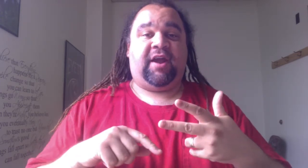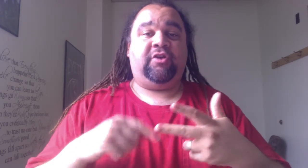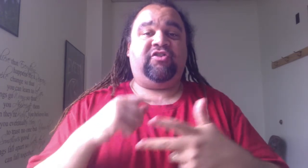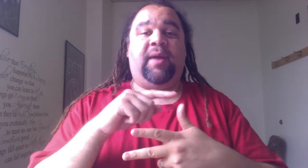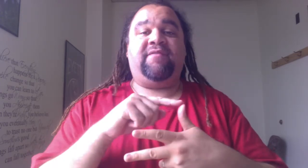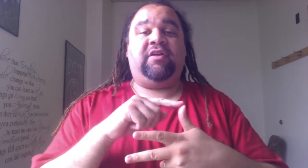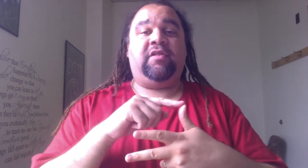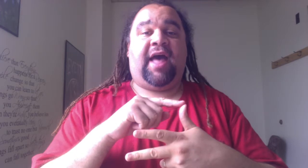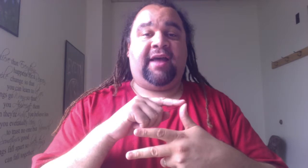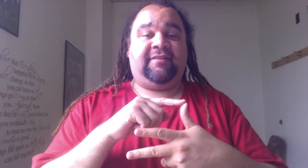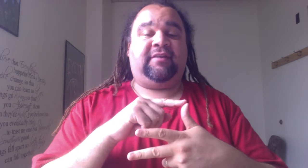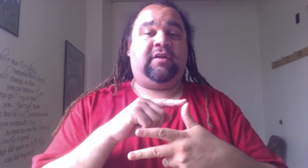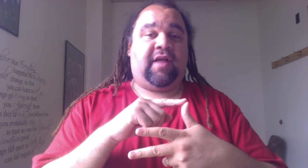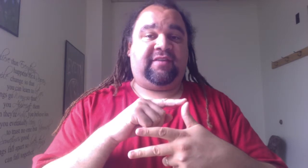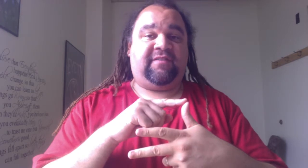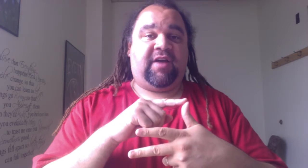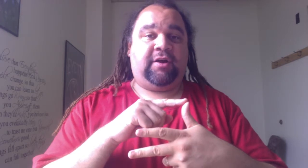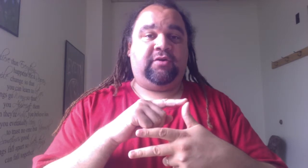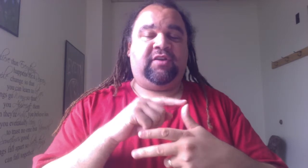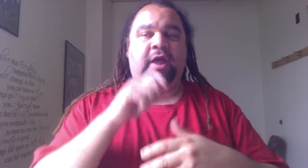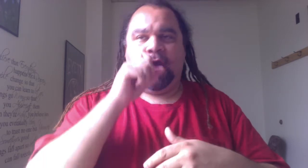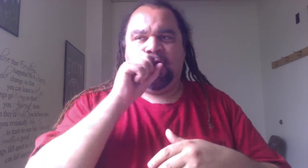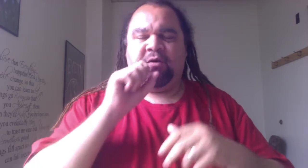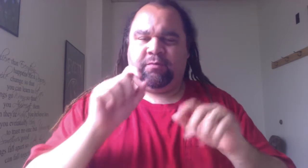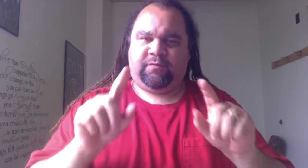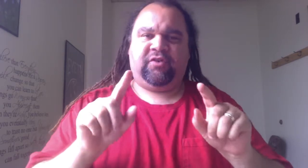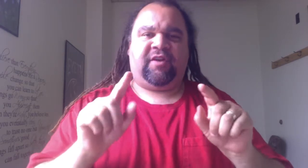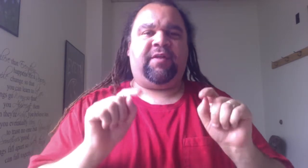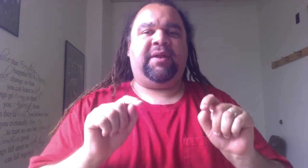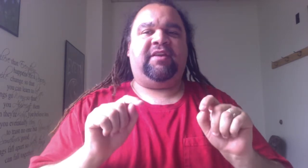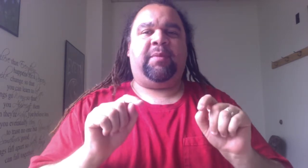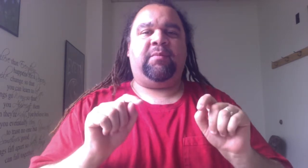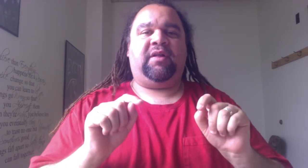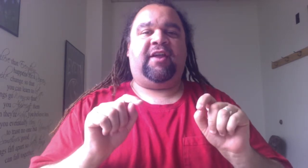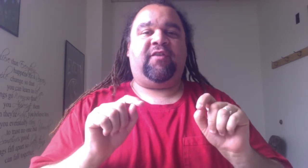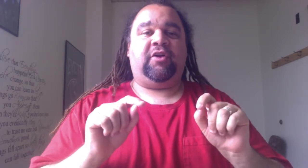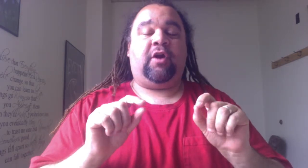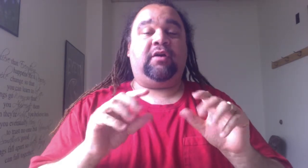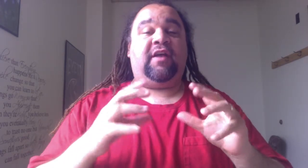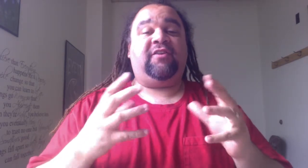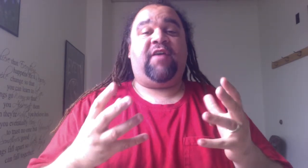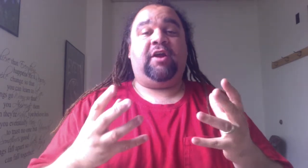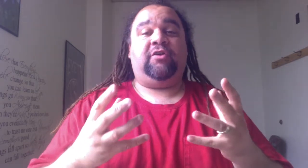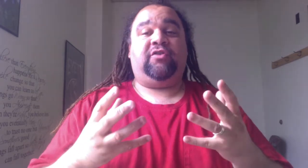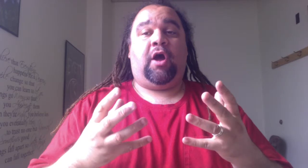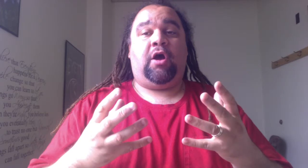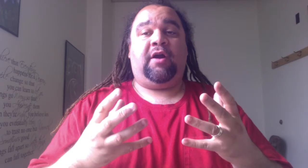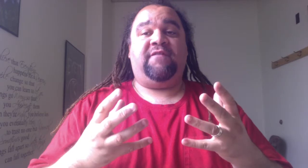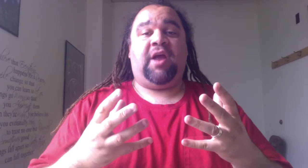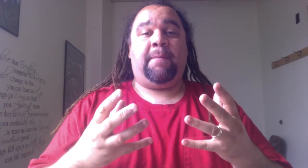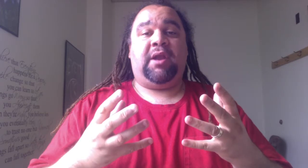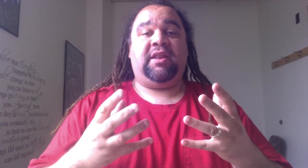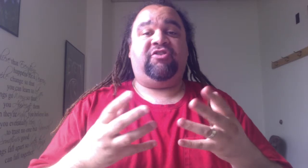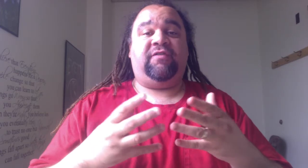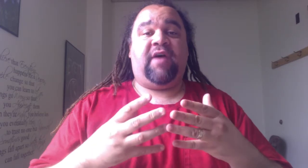classifiers. You have class classifiers. First off, let me explain what classifiers are. Classifiers are a phenomenon that you find